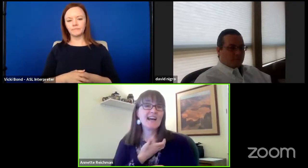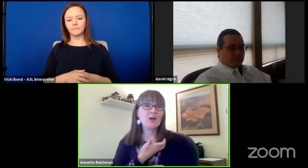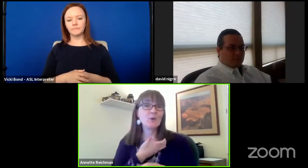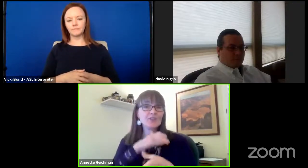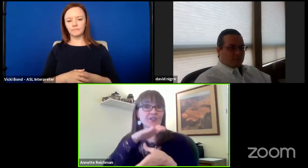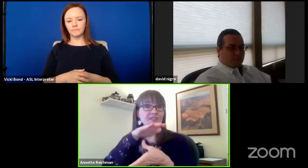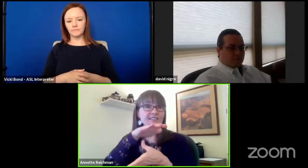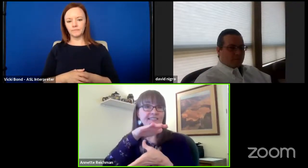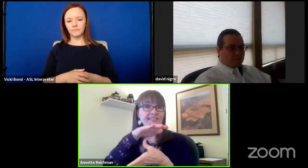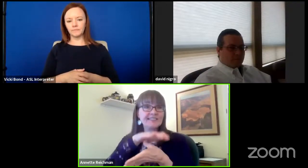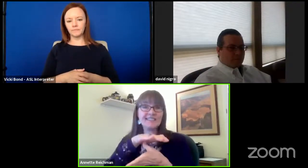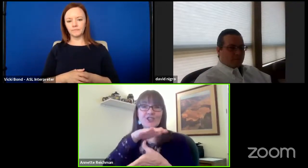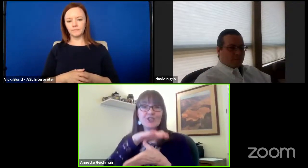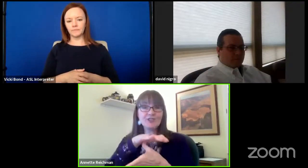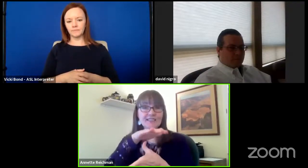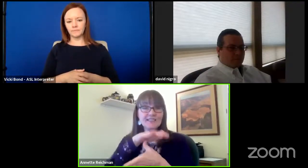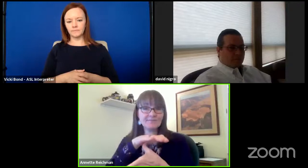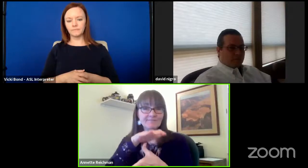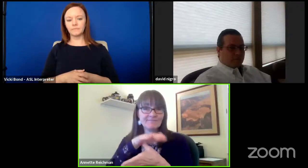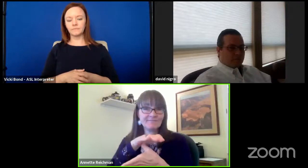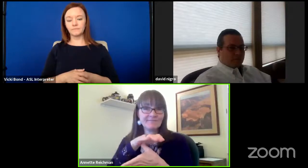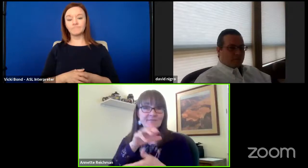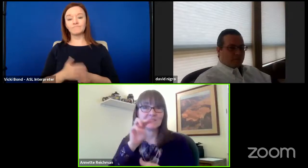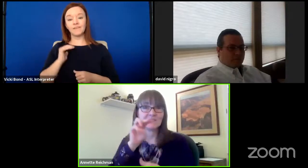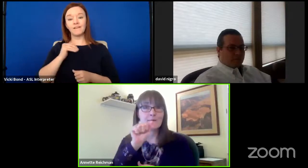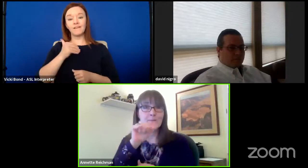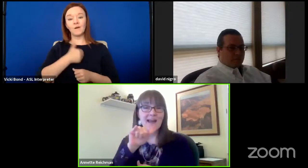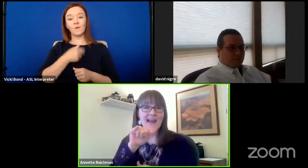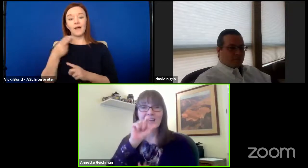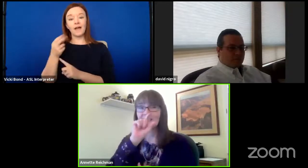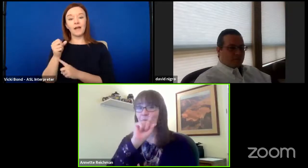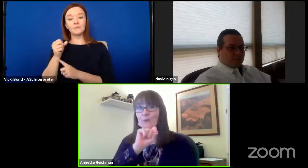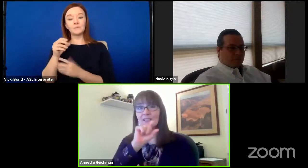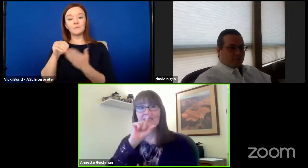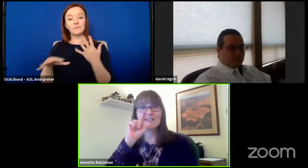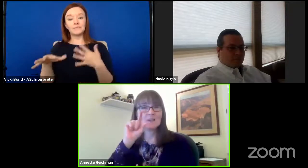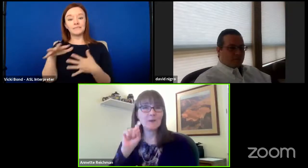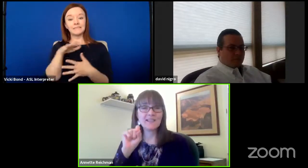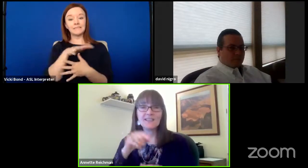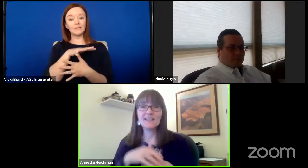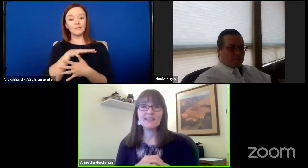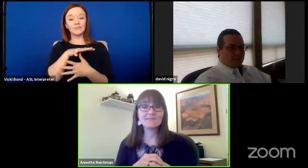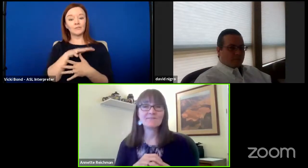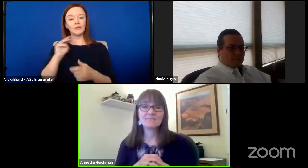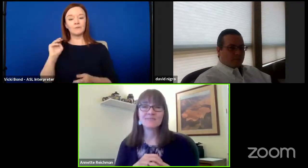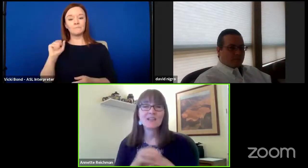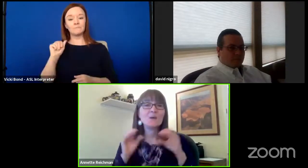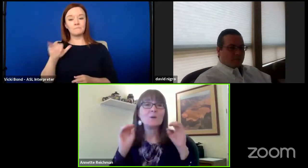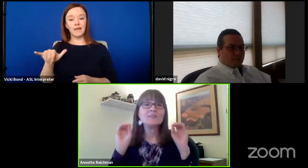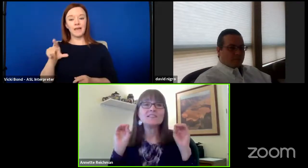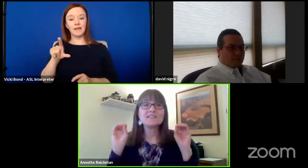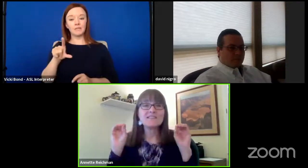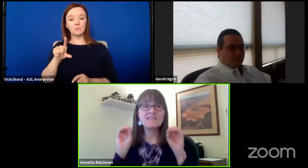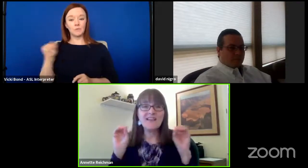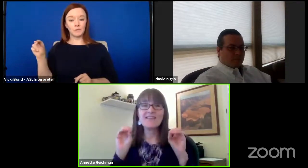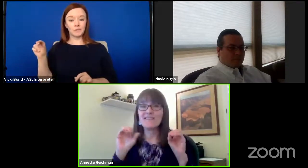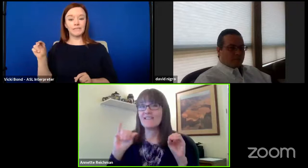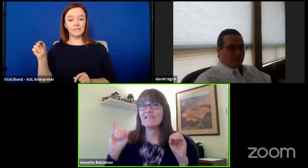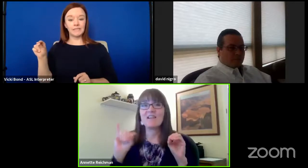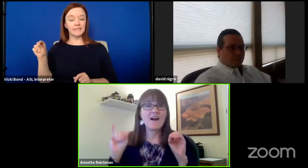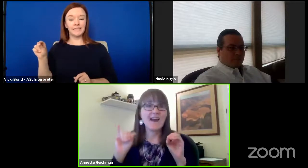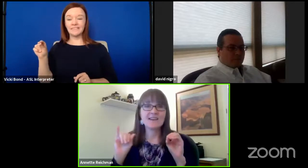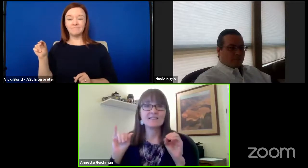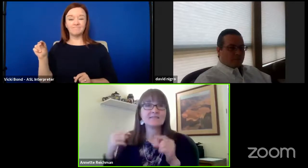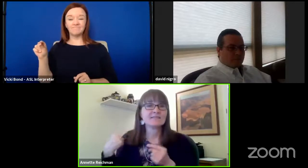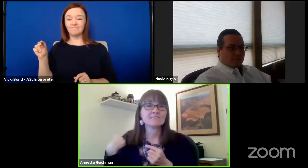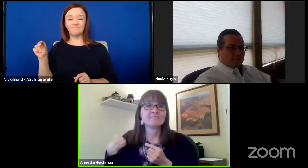For our seniors, May 2020 was